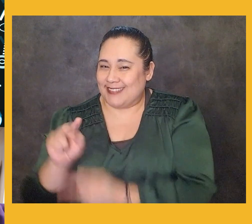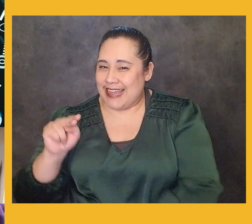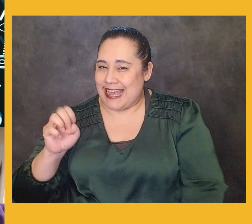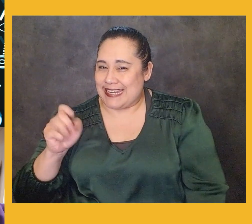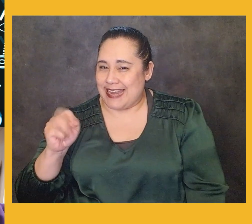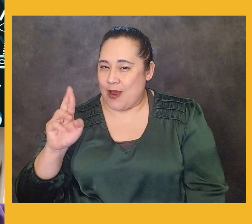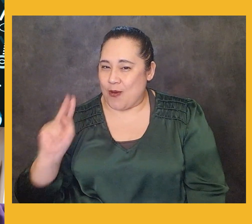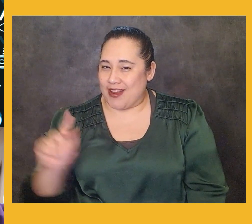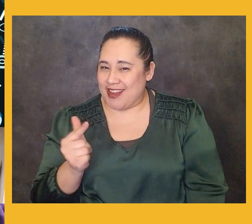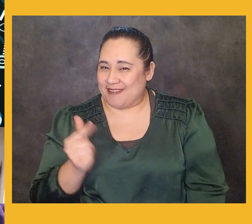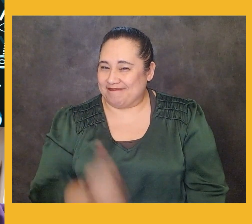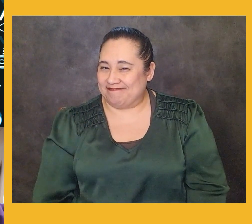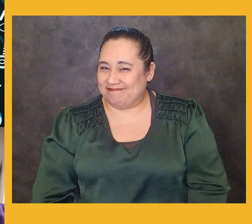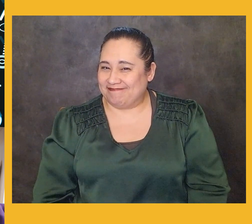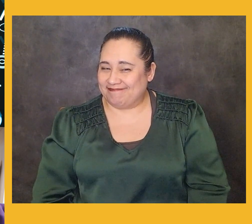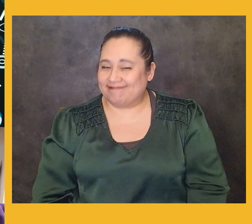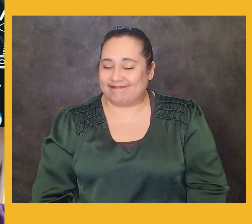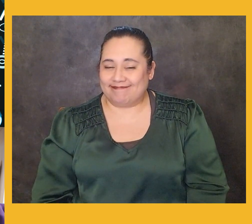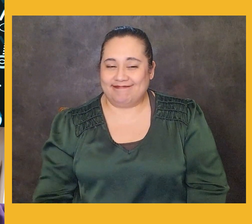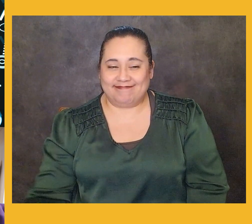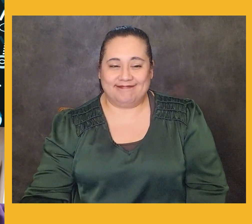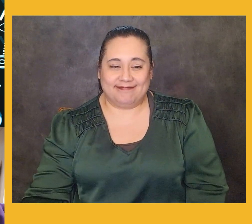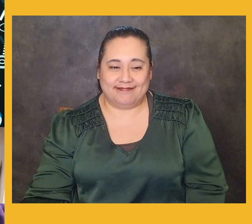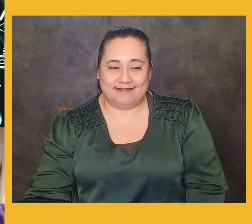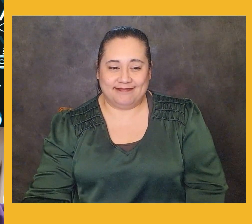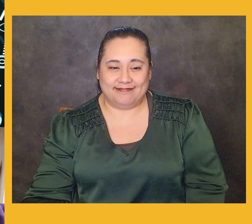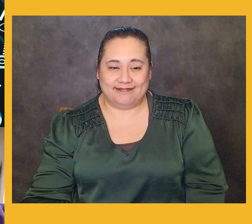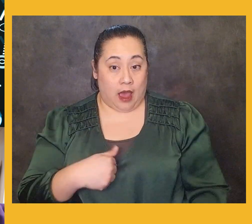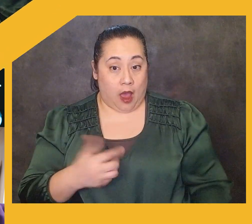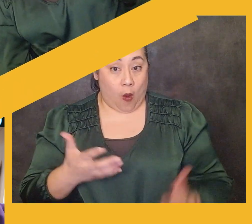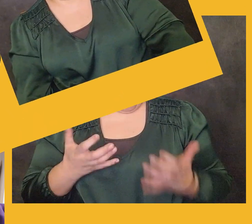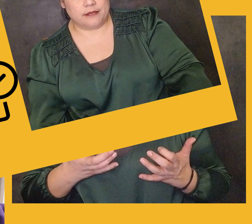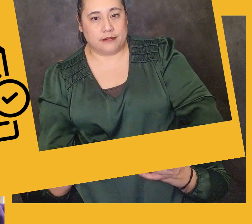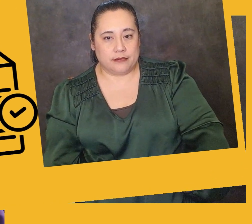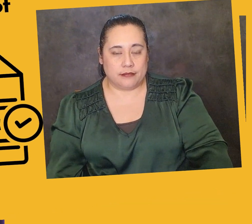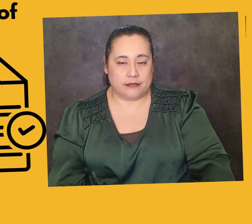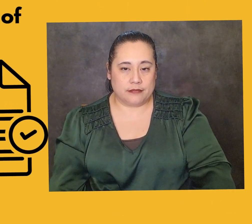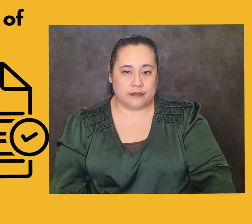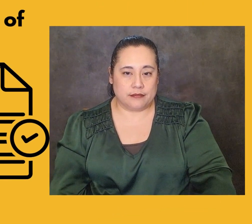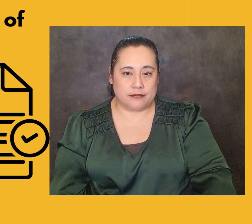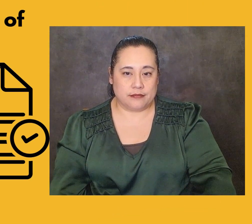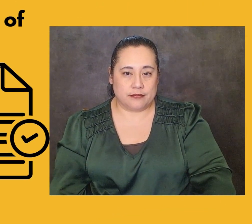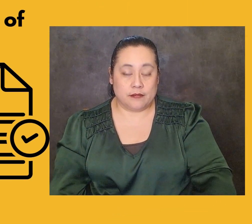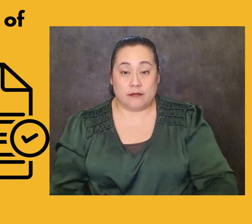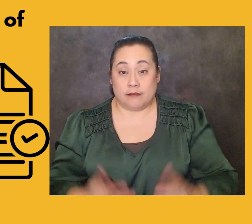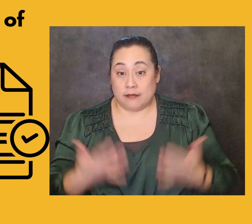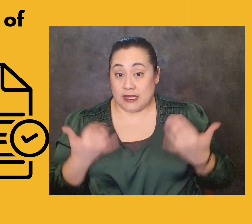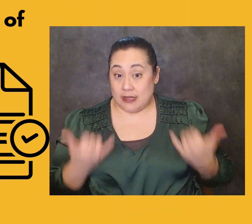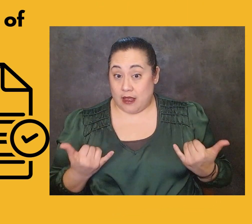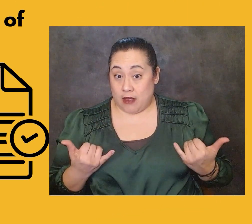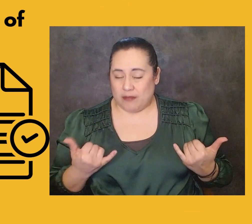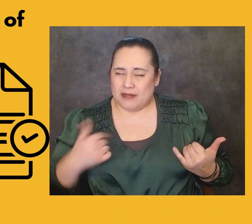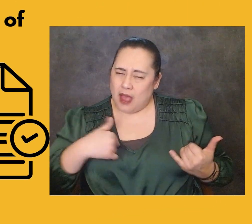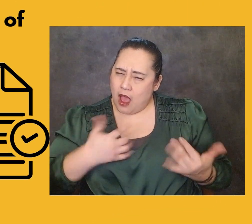doing networking, building your professional contacts. So now I'm going to talk to